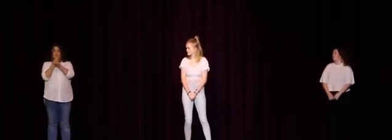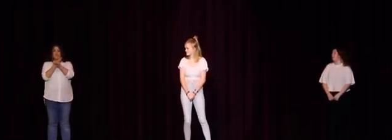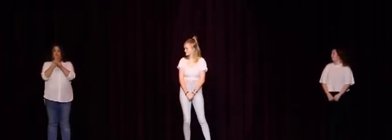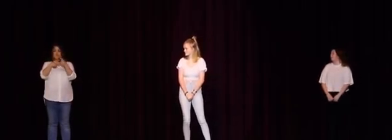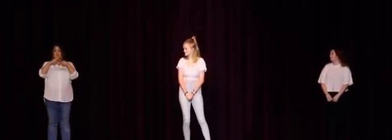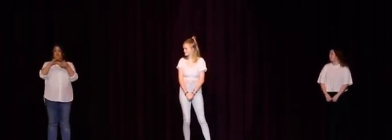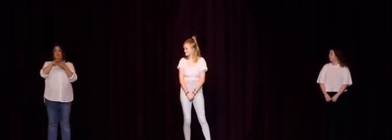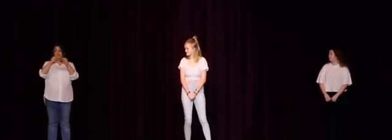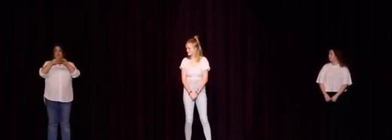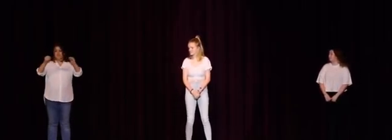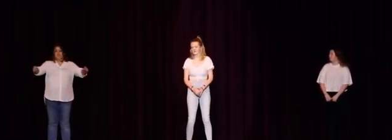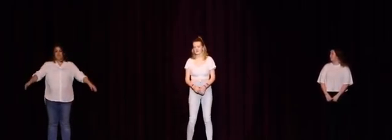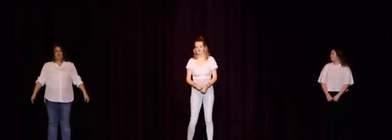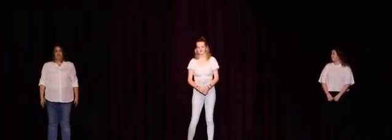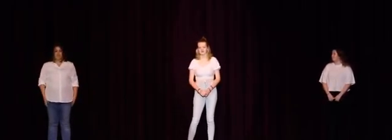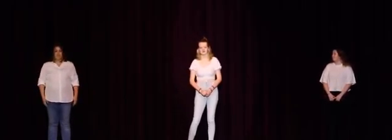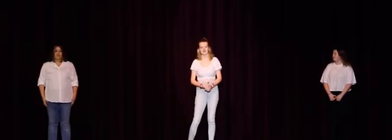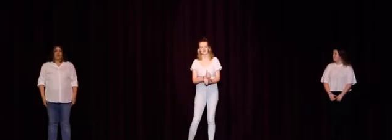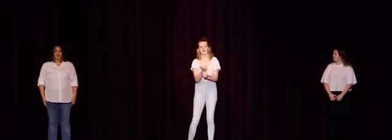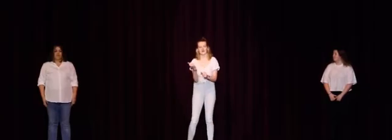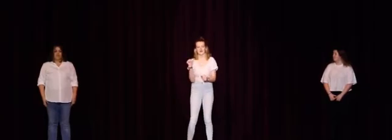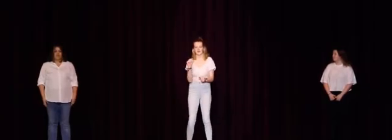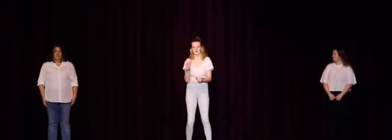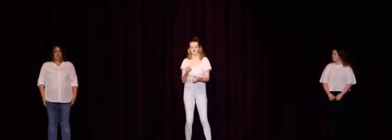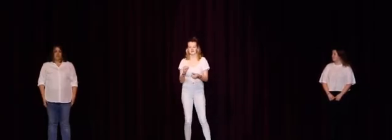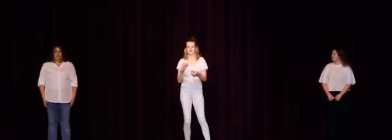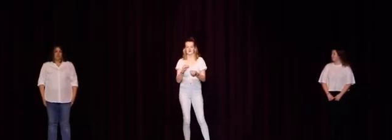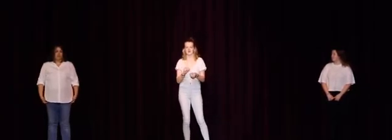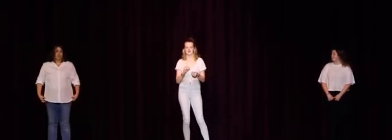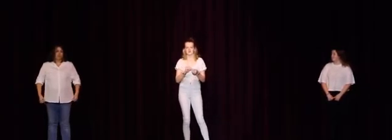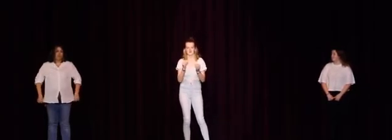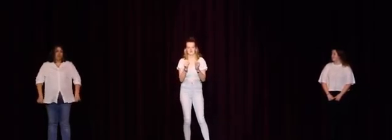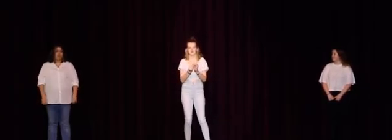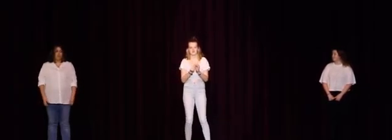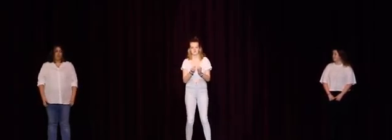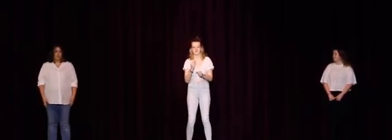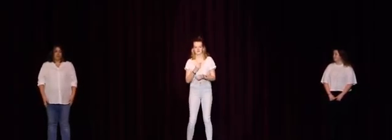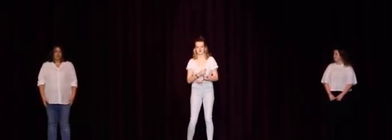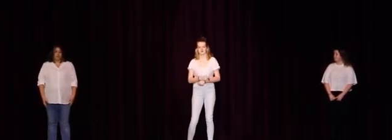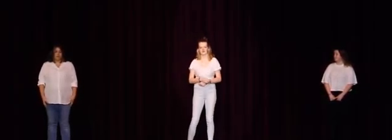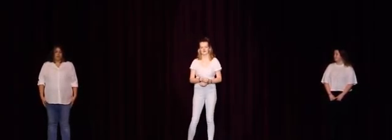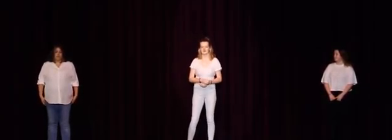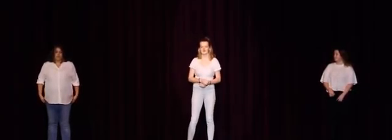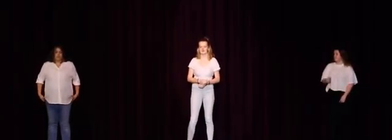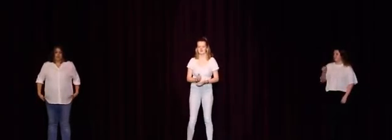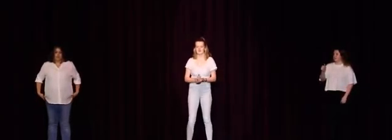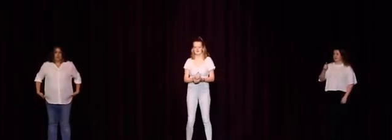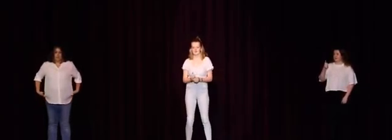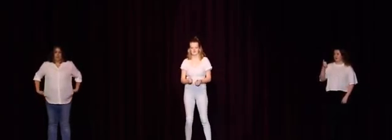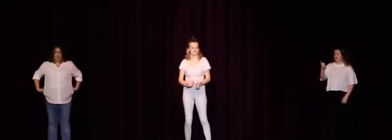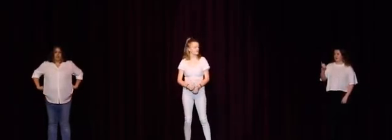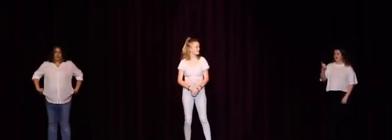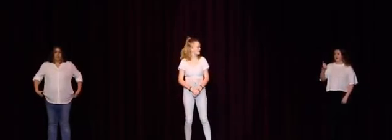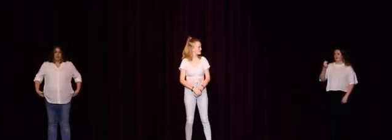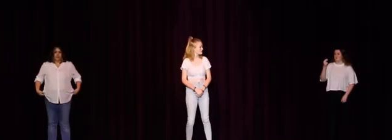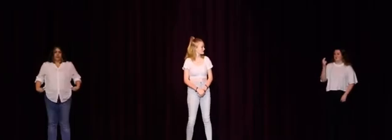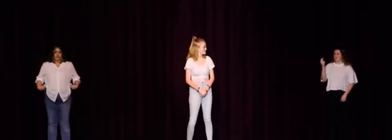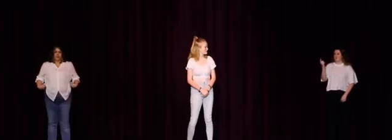story. In others, only number handshapes are used, while others,